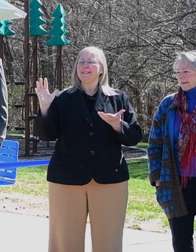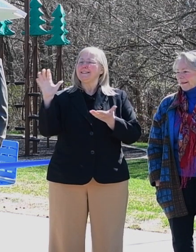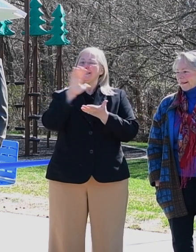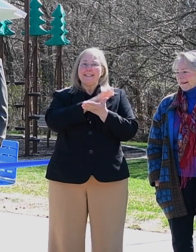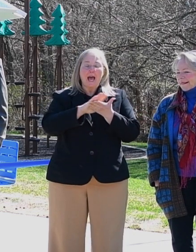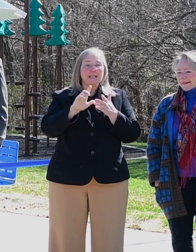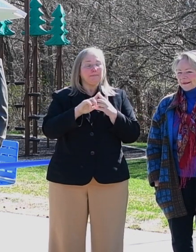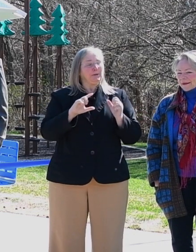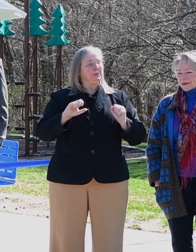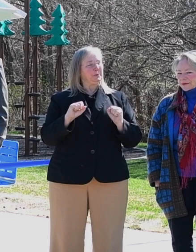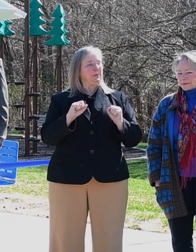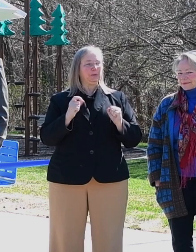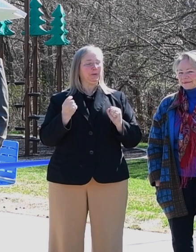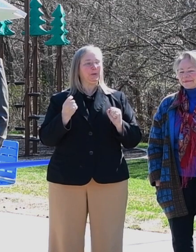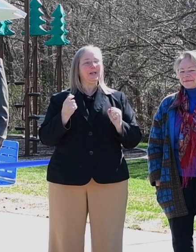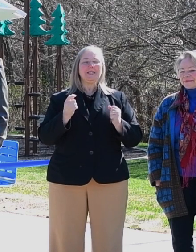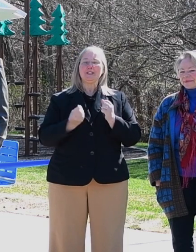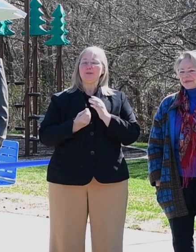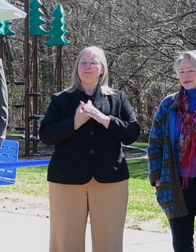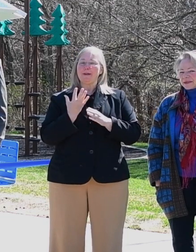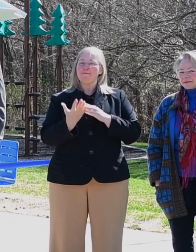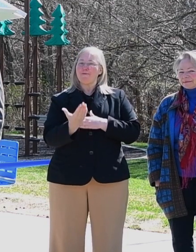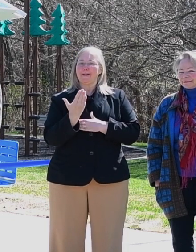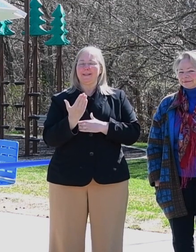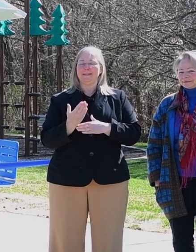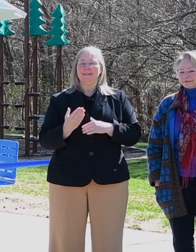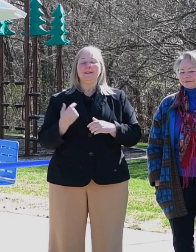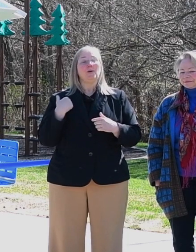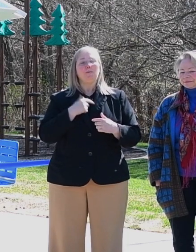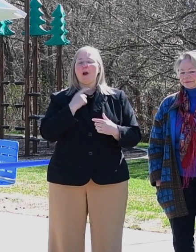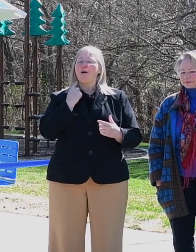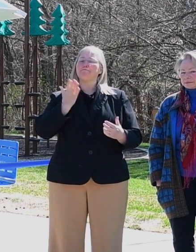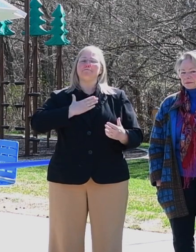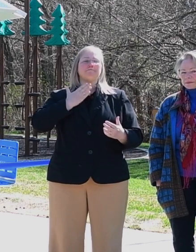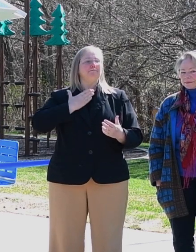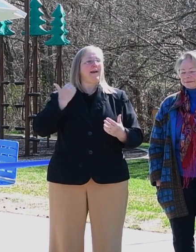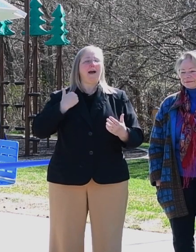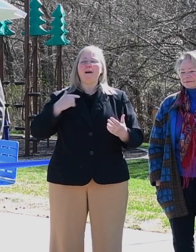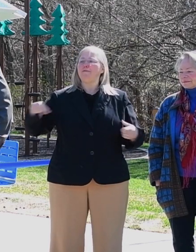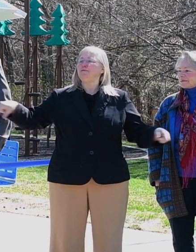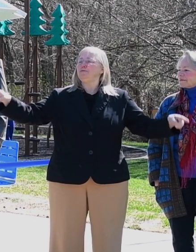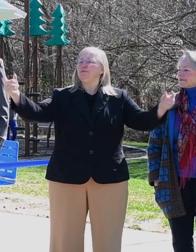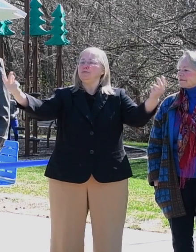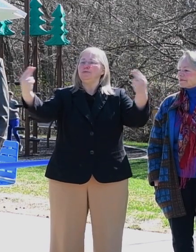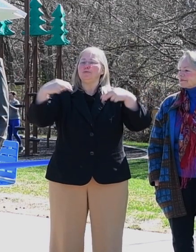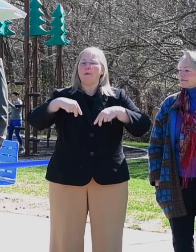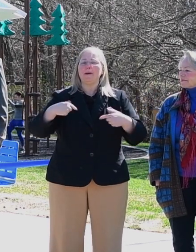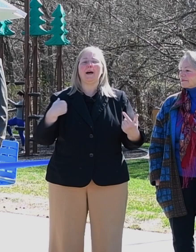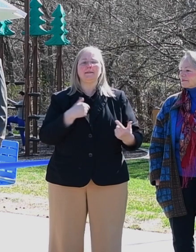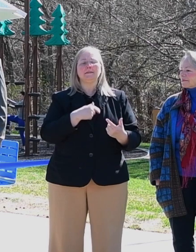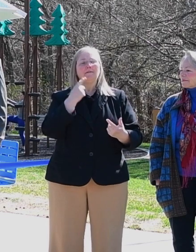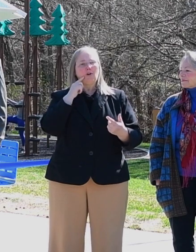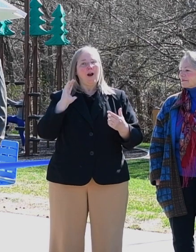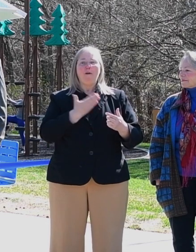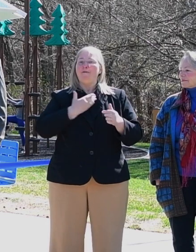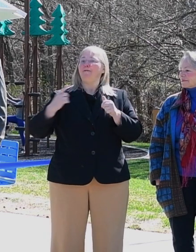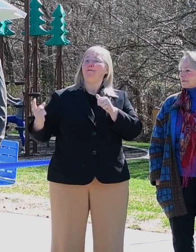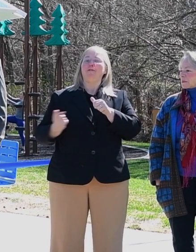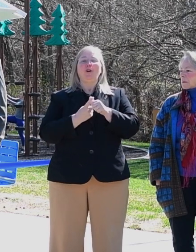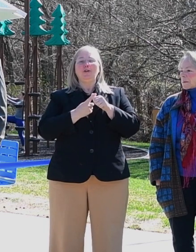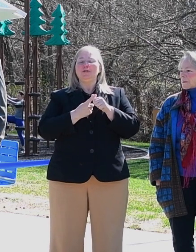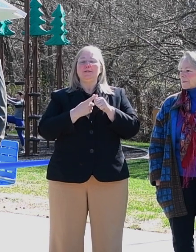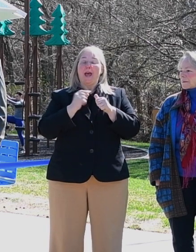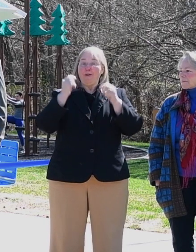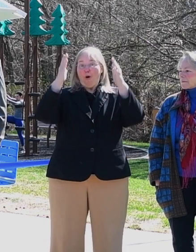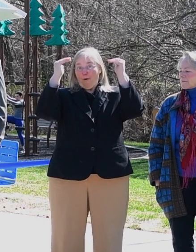but brisk spring morning. We are delighted to have you join us for our first